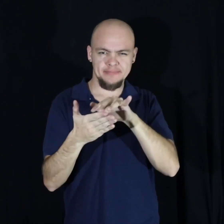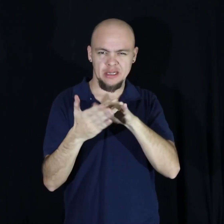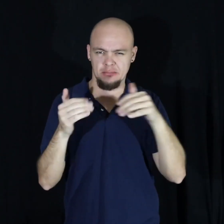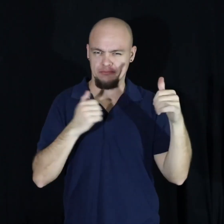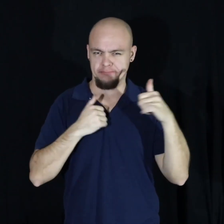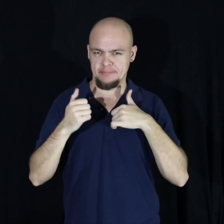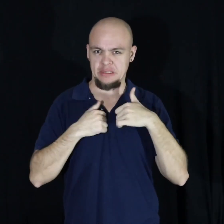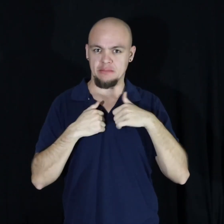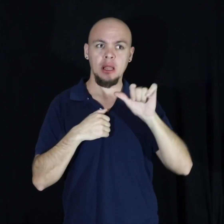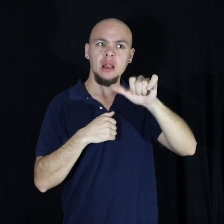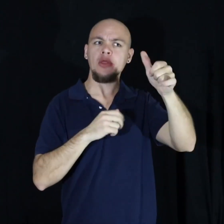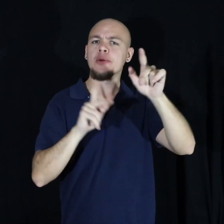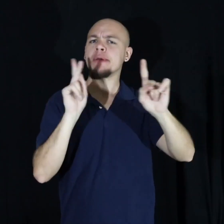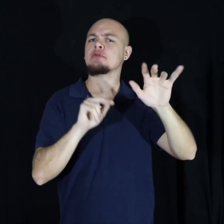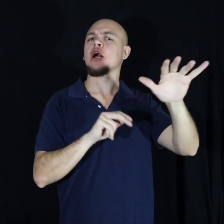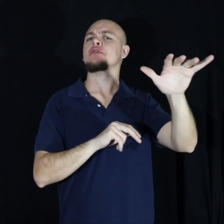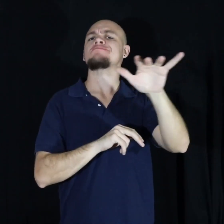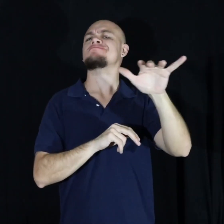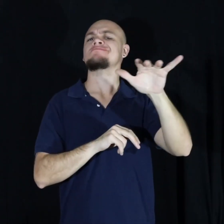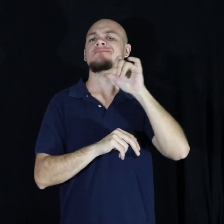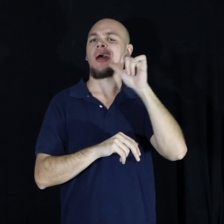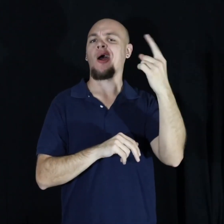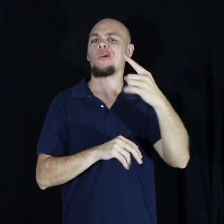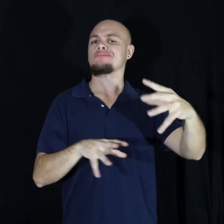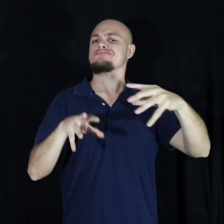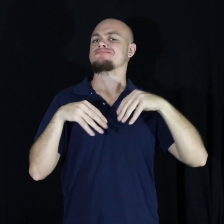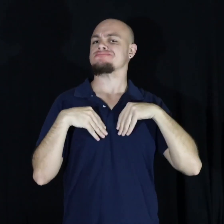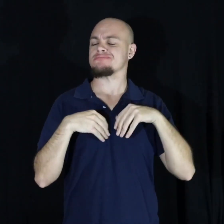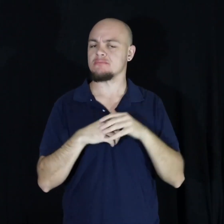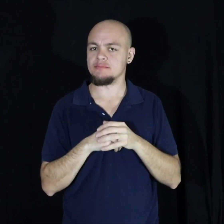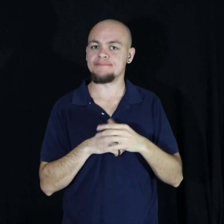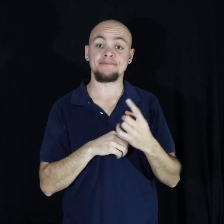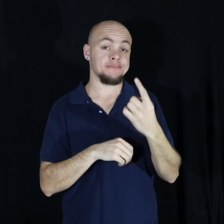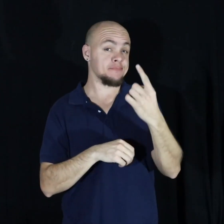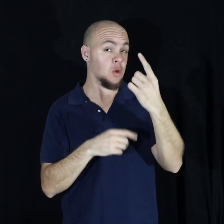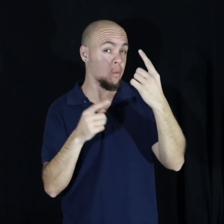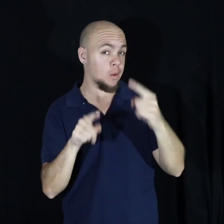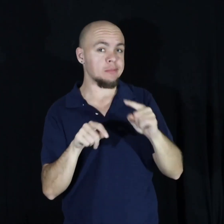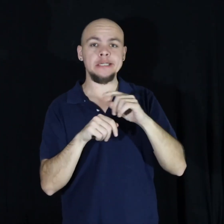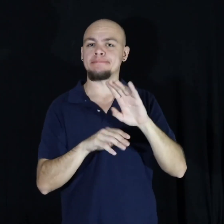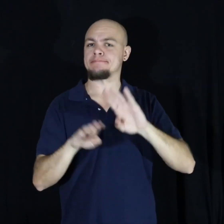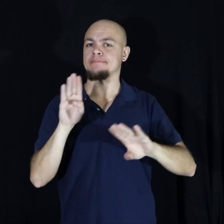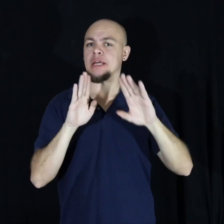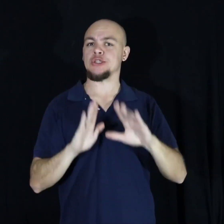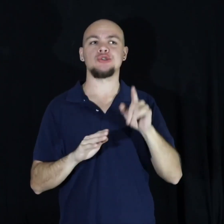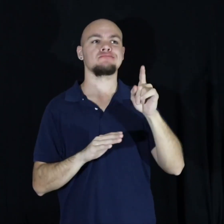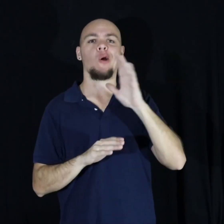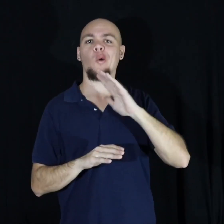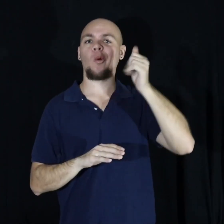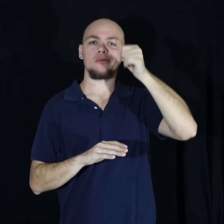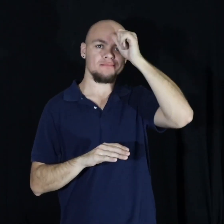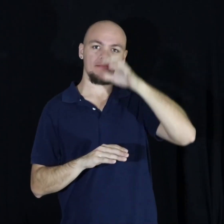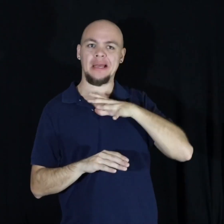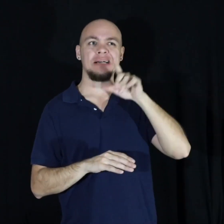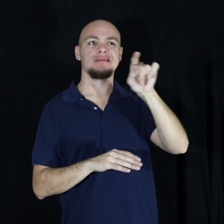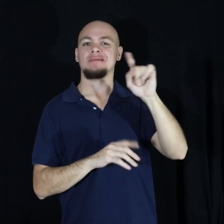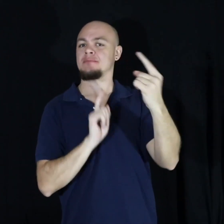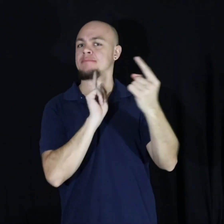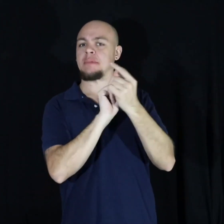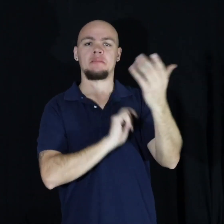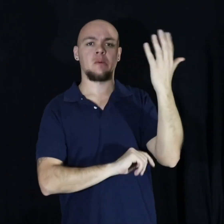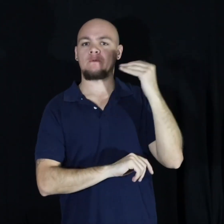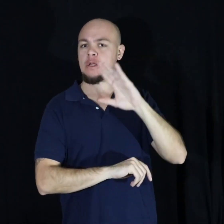well received by others. I remember once in undergrad, I was talking to an older adult man who I had never met